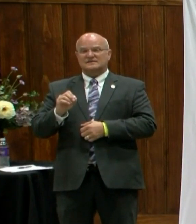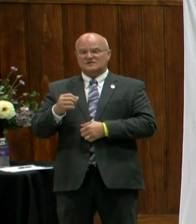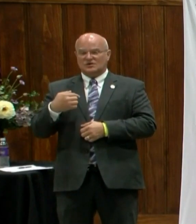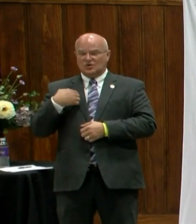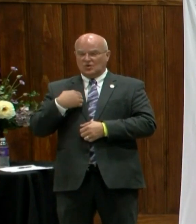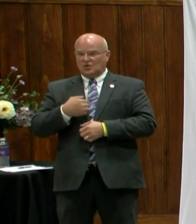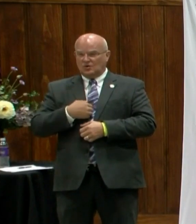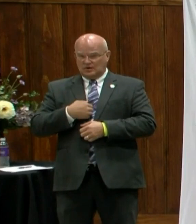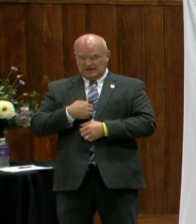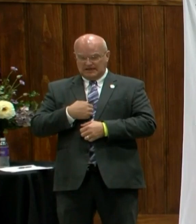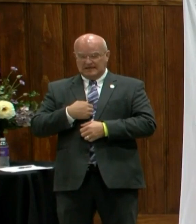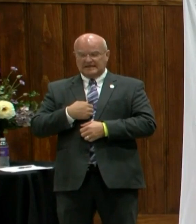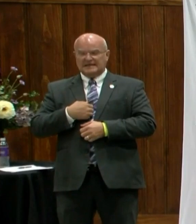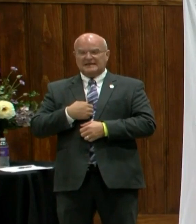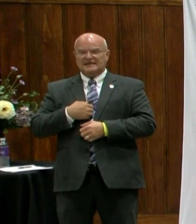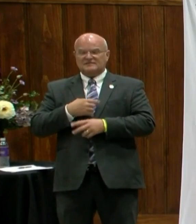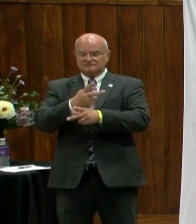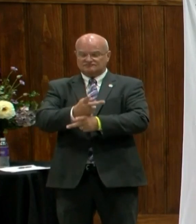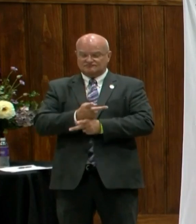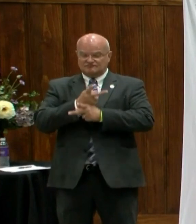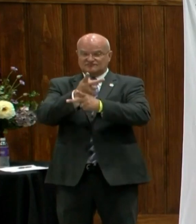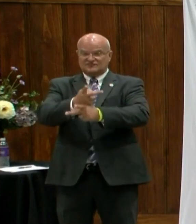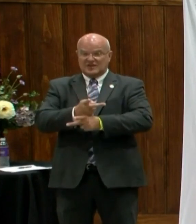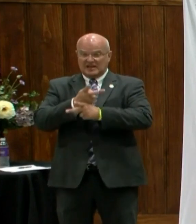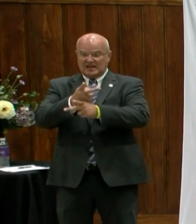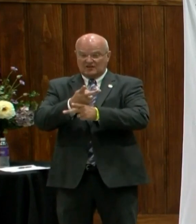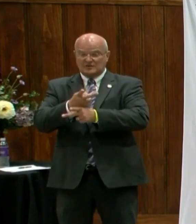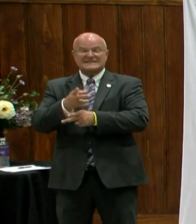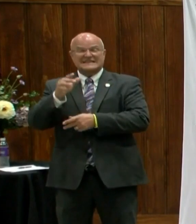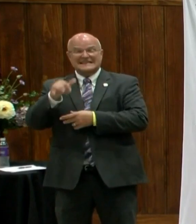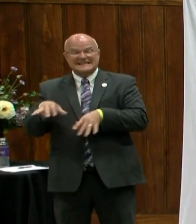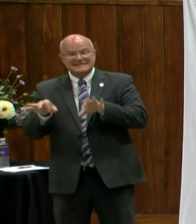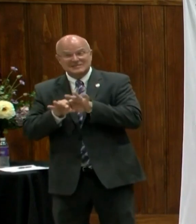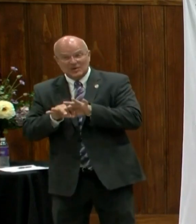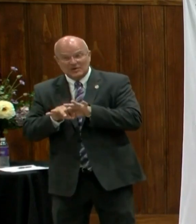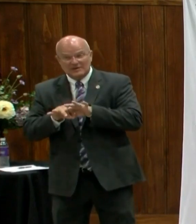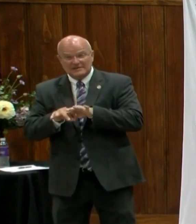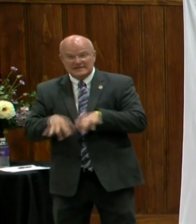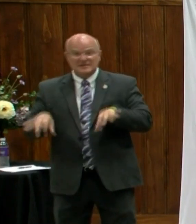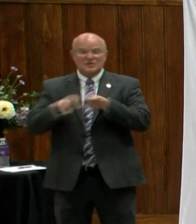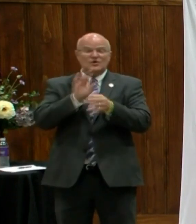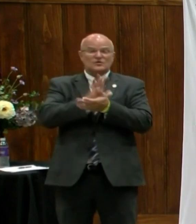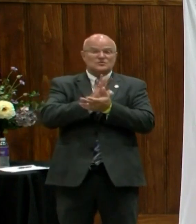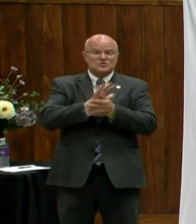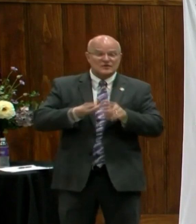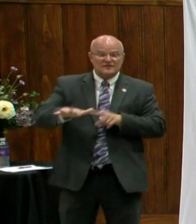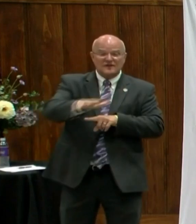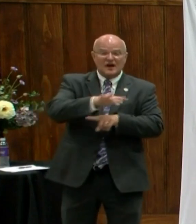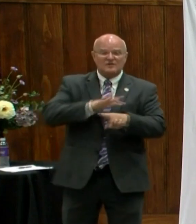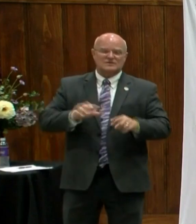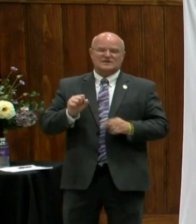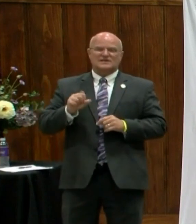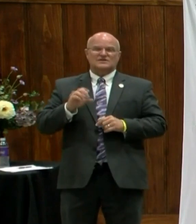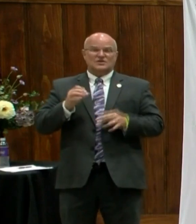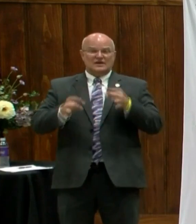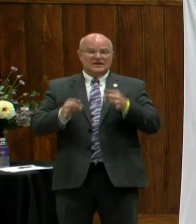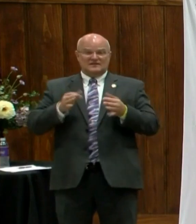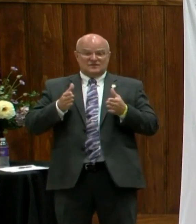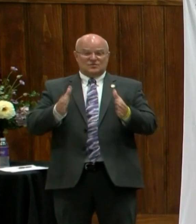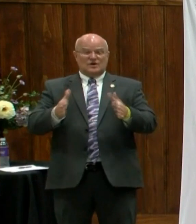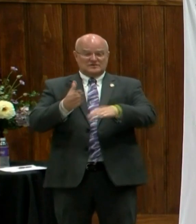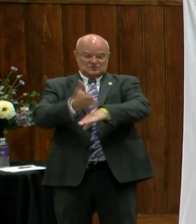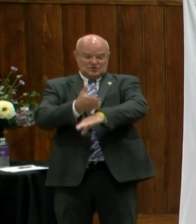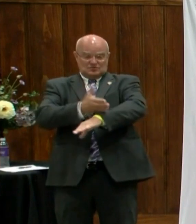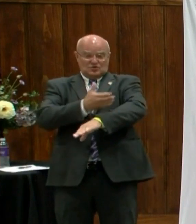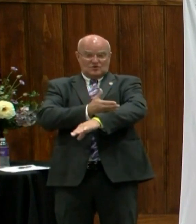we take all the precautions that we can, and that's important in that workplace. It's important in the school environment. And so if there's ways